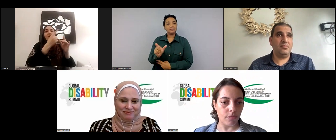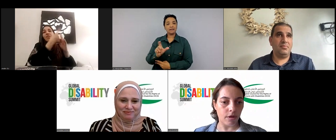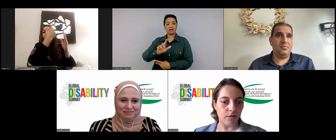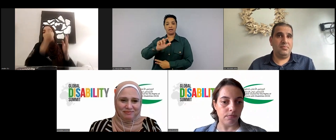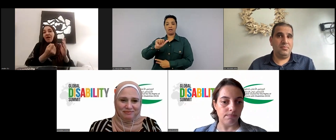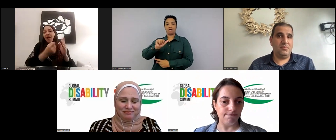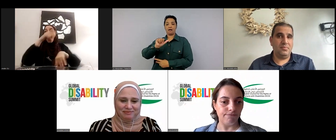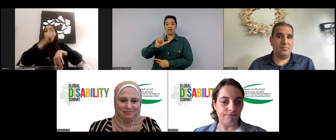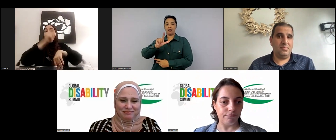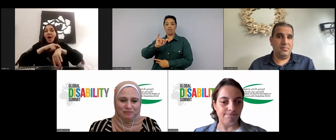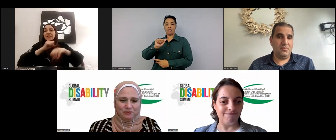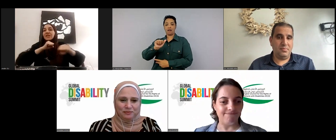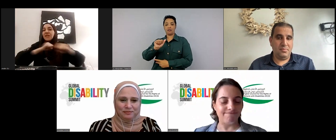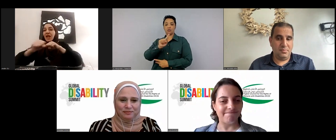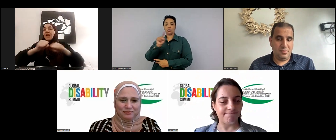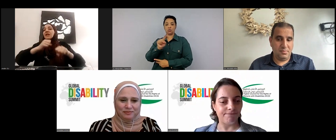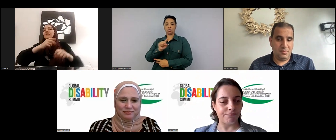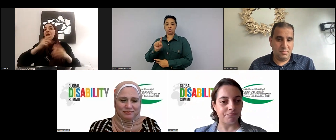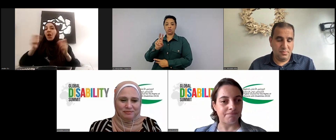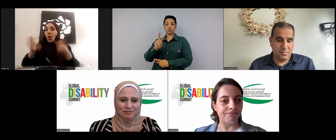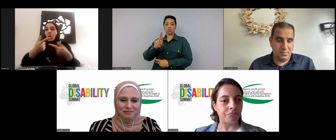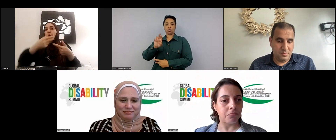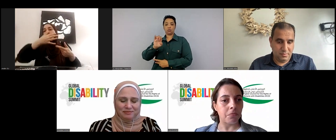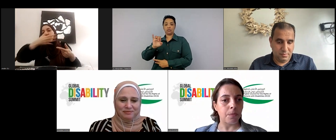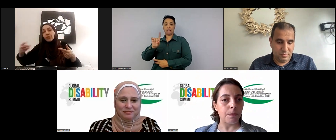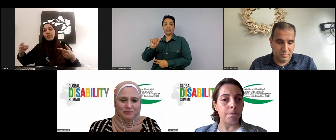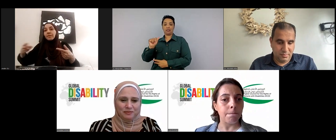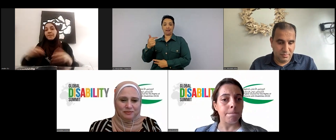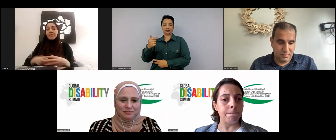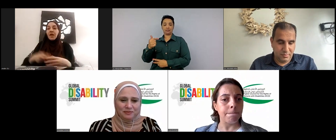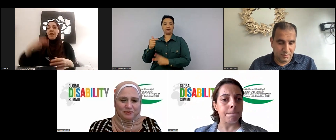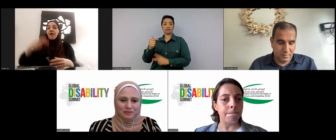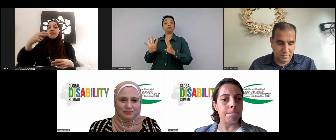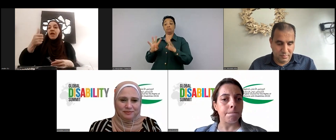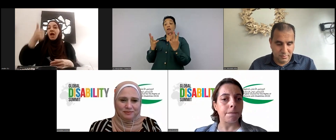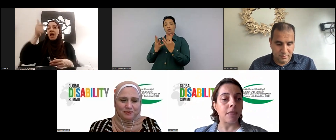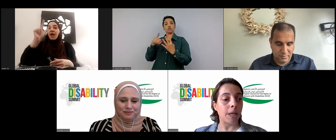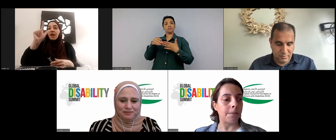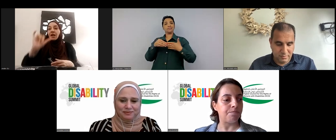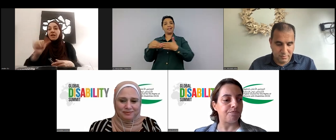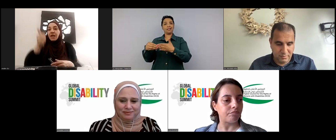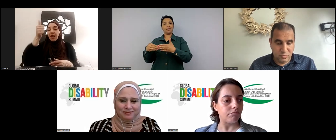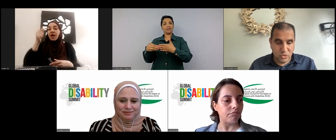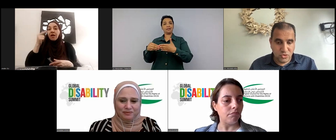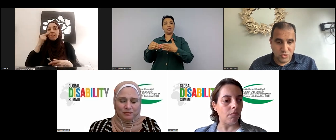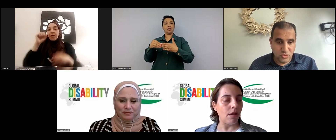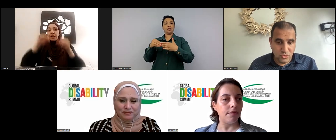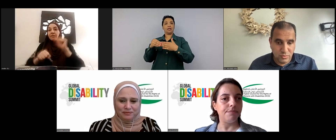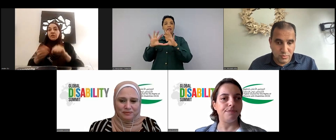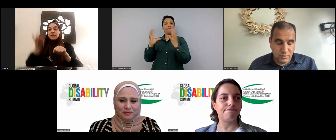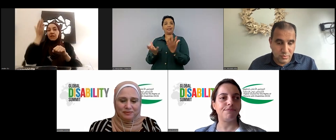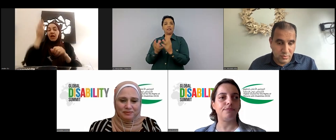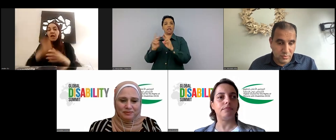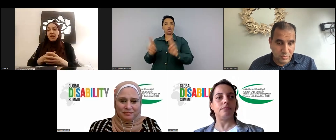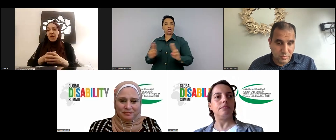our colleague, our friend Alia Zreqat in the council. She's leading the International Cooperation Unit, and